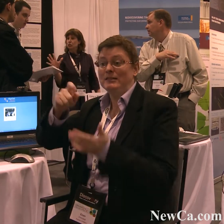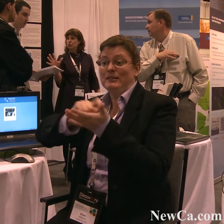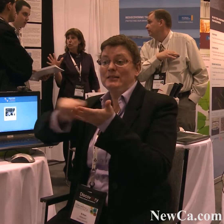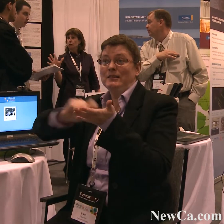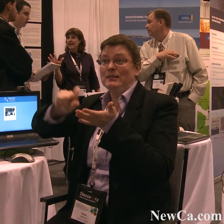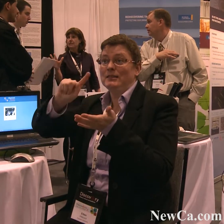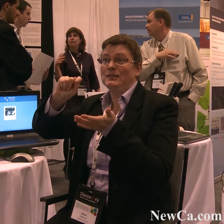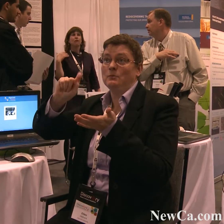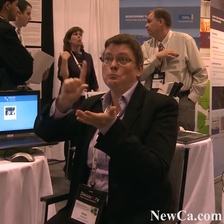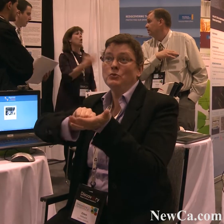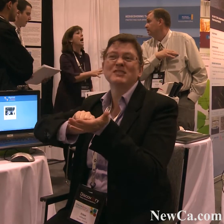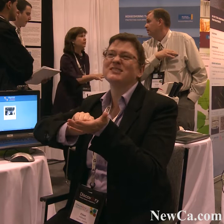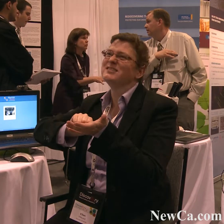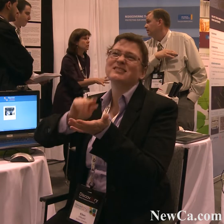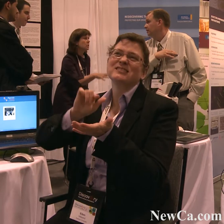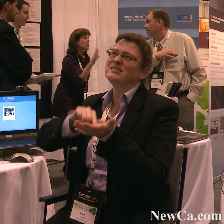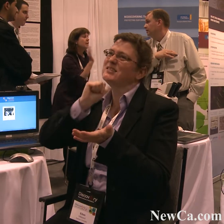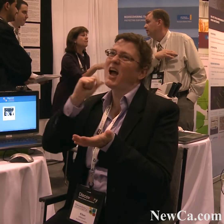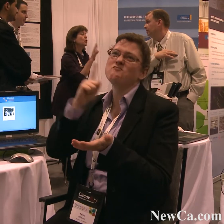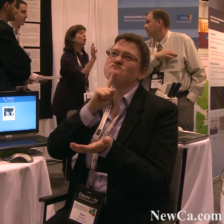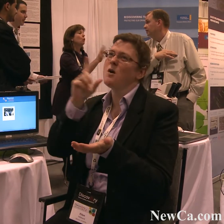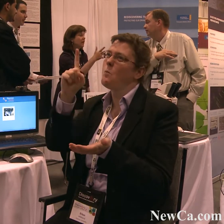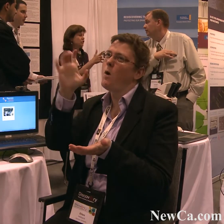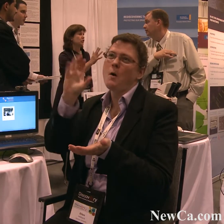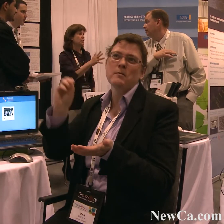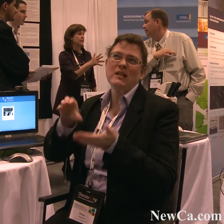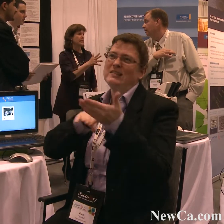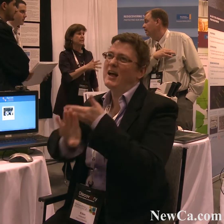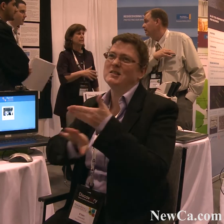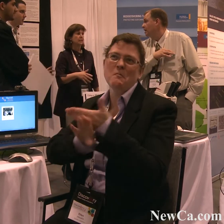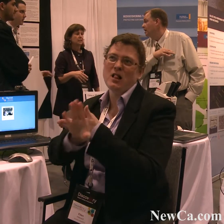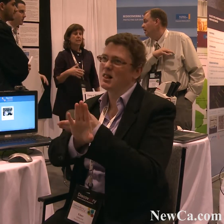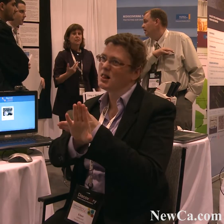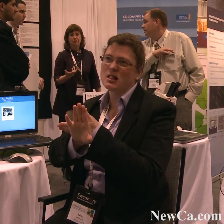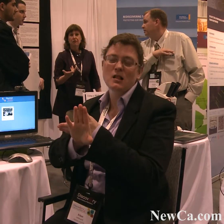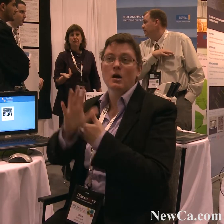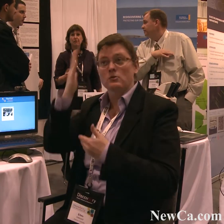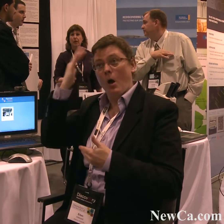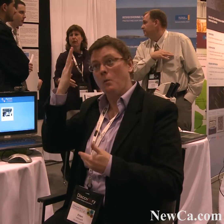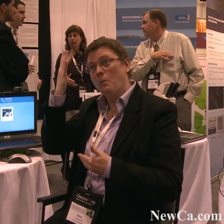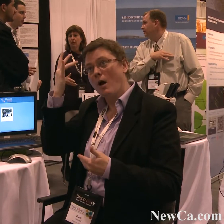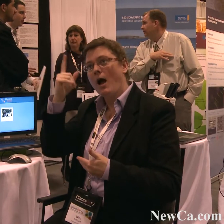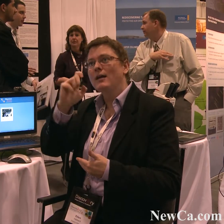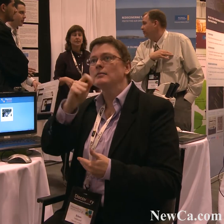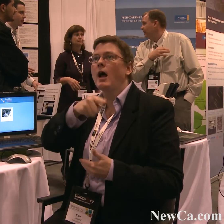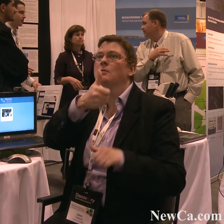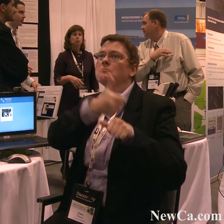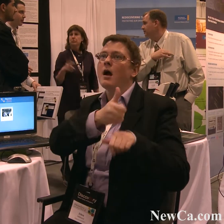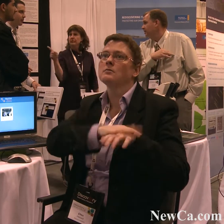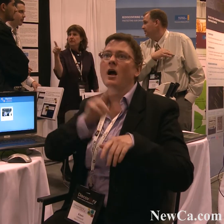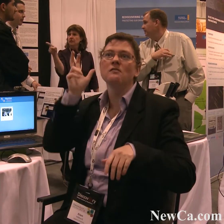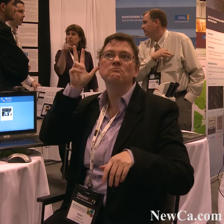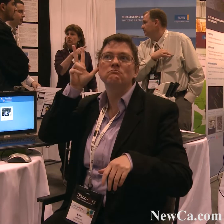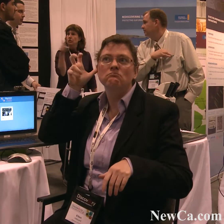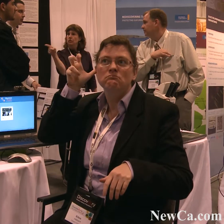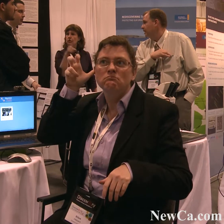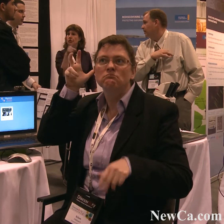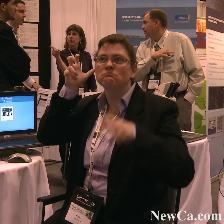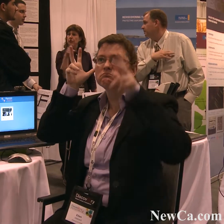This is really critical for those people for whom text doesn't create an accessible environment. Text is